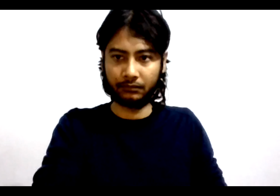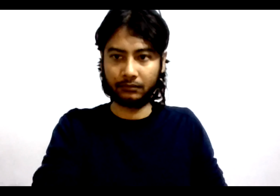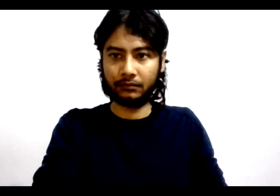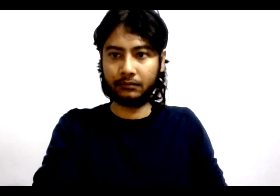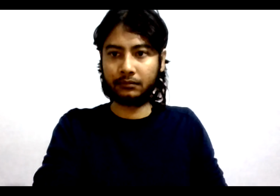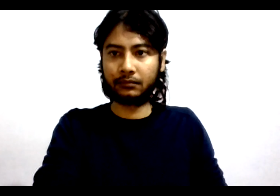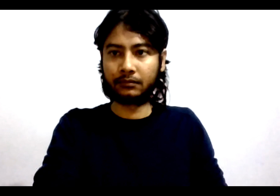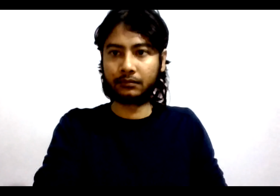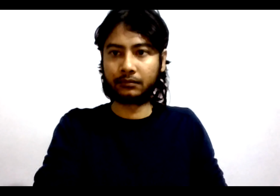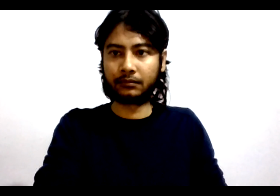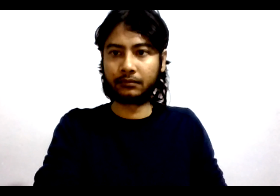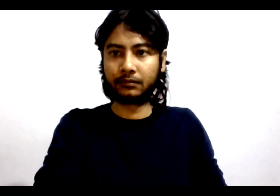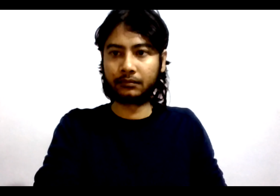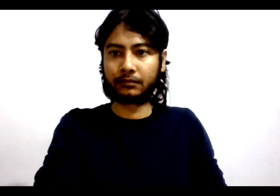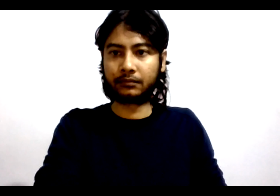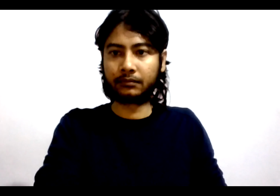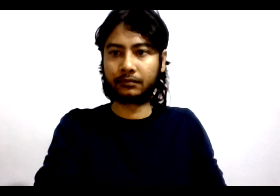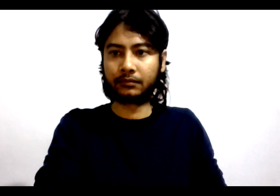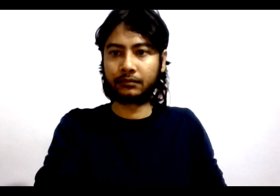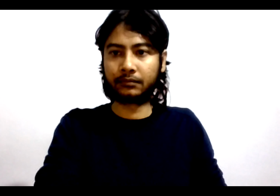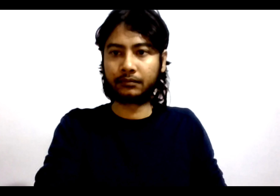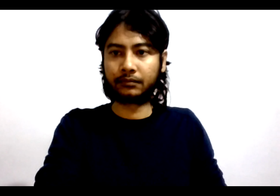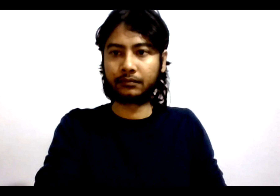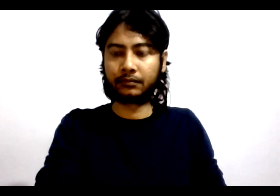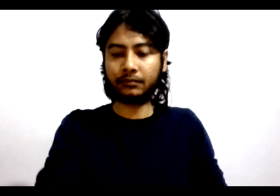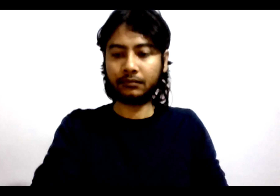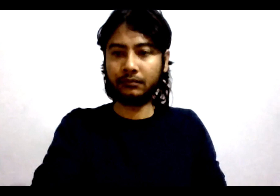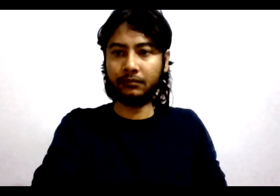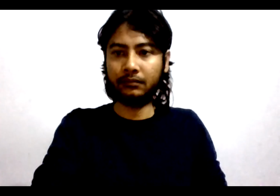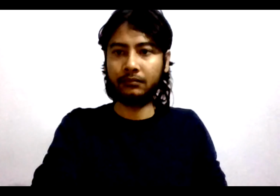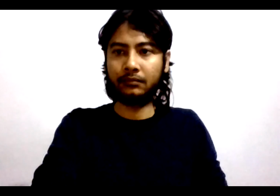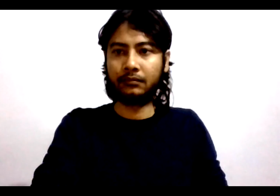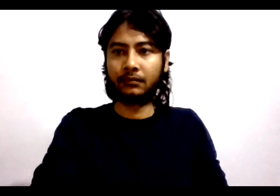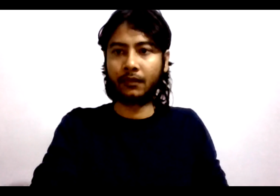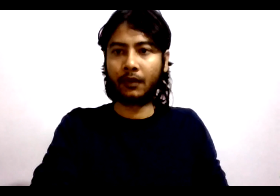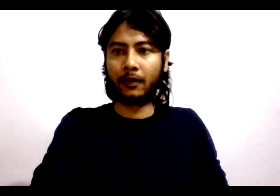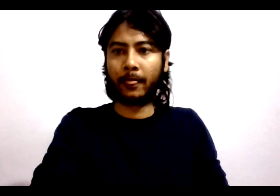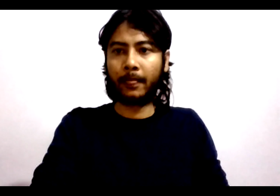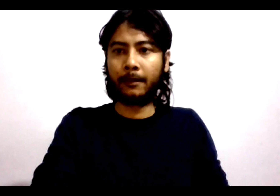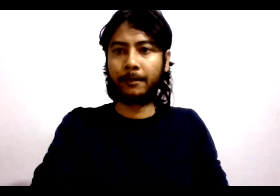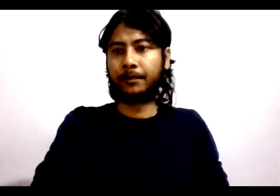the treaty, it took around 15 years